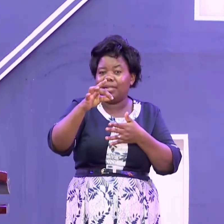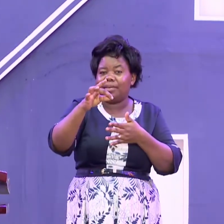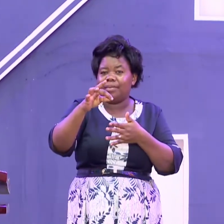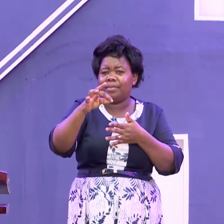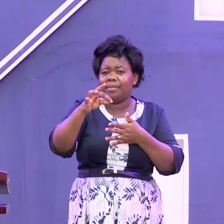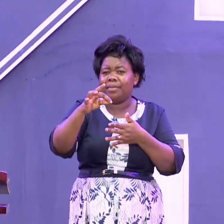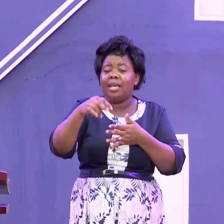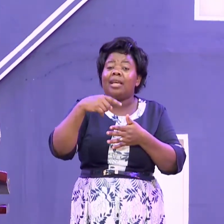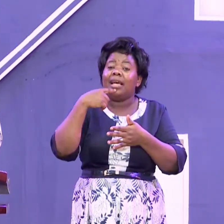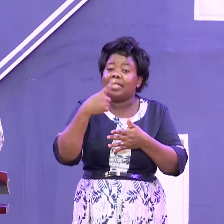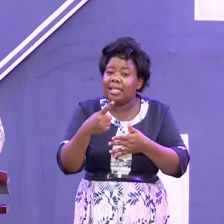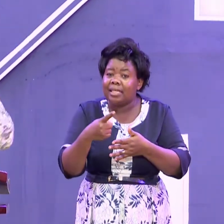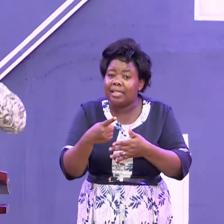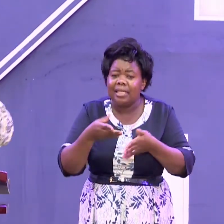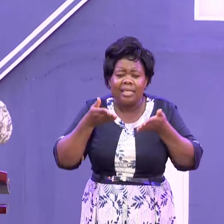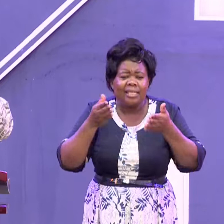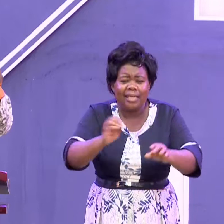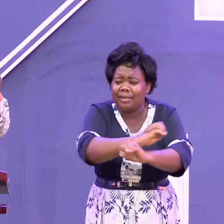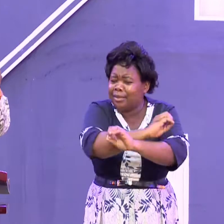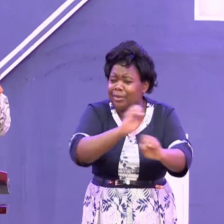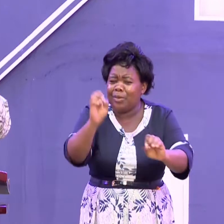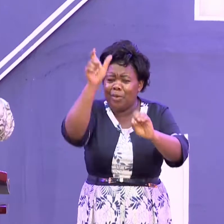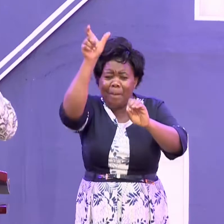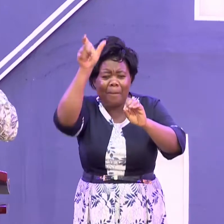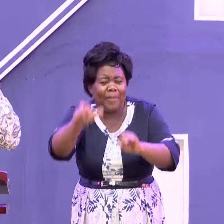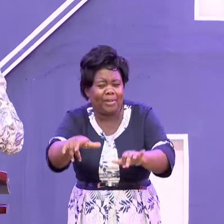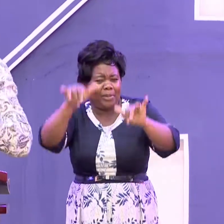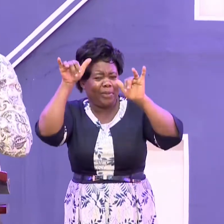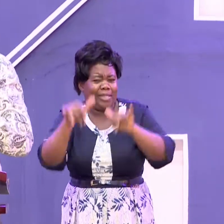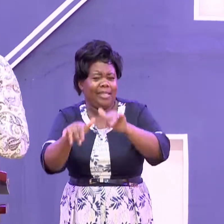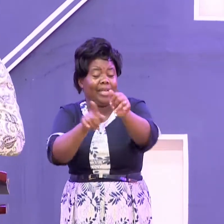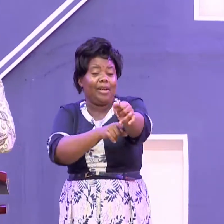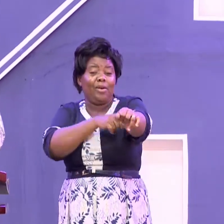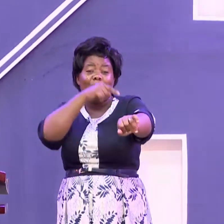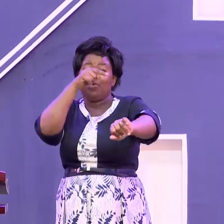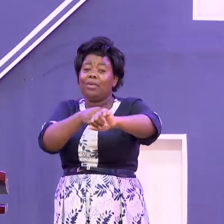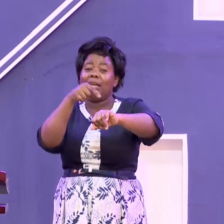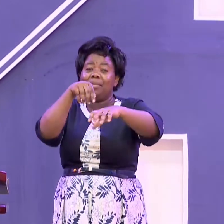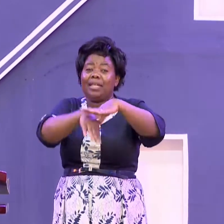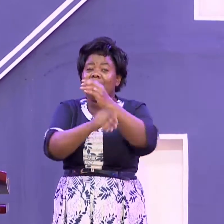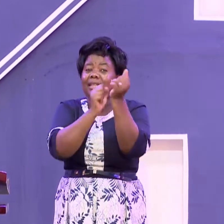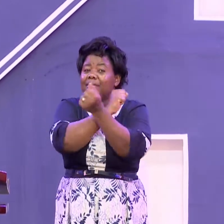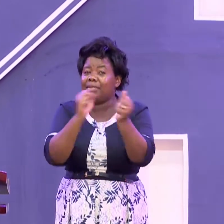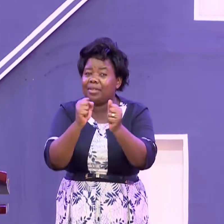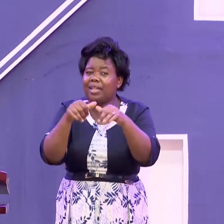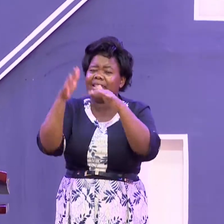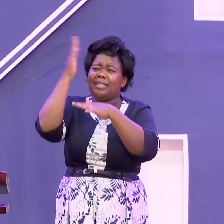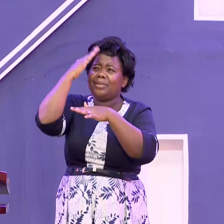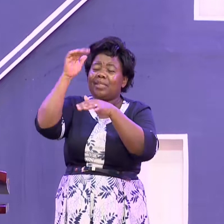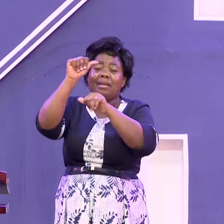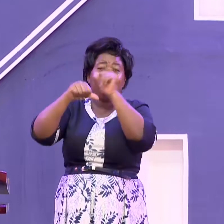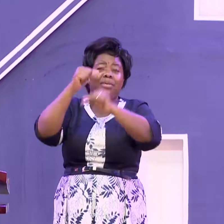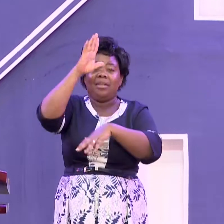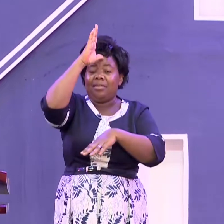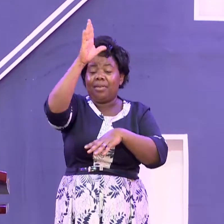Spirit. Ngambye ntiteri aludde mbulokole nti antegedde ebyatata. I'll say there is no one who has spent long time in salvation who knows things concerning